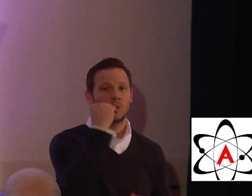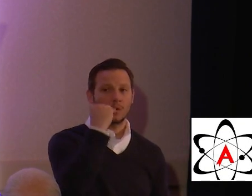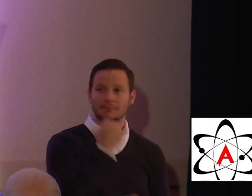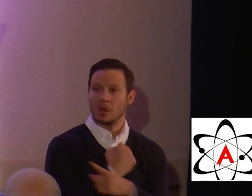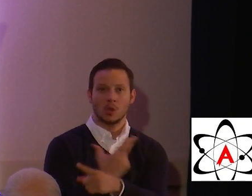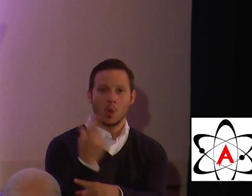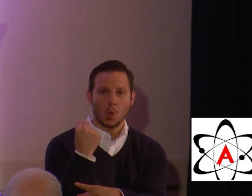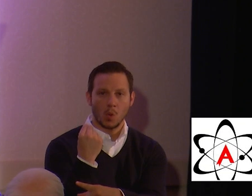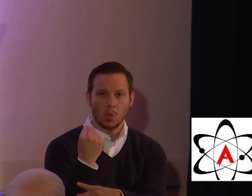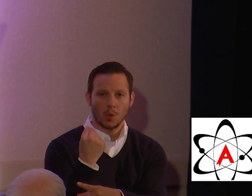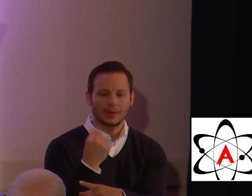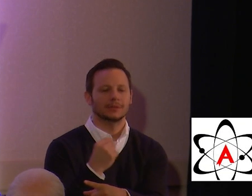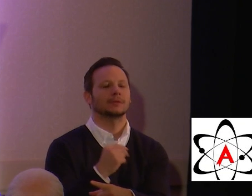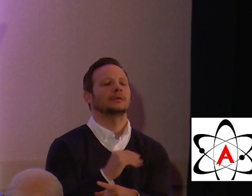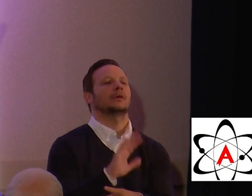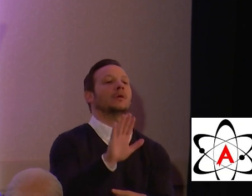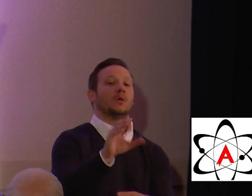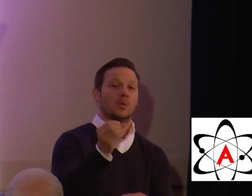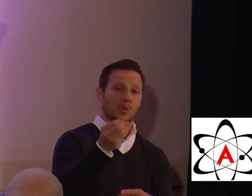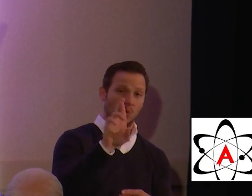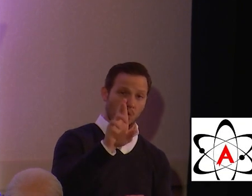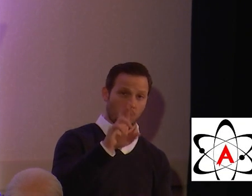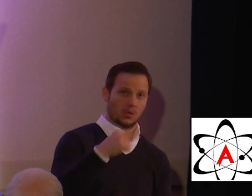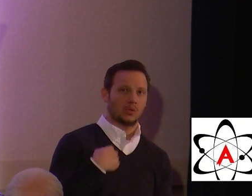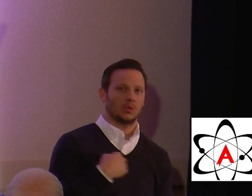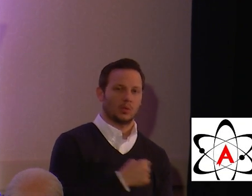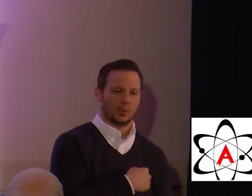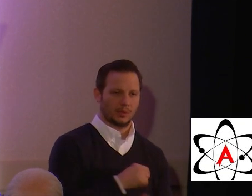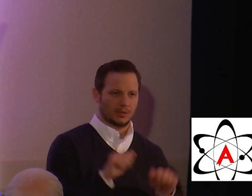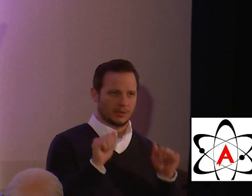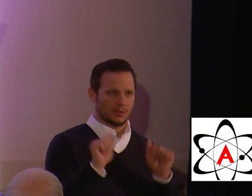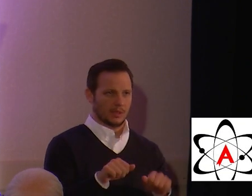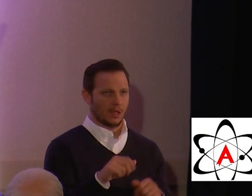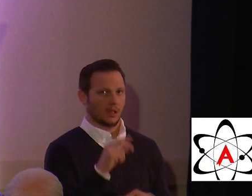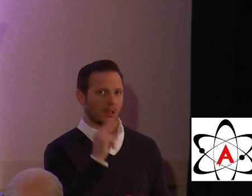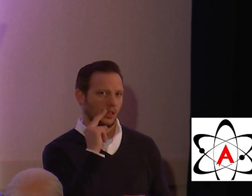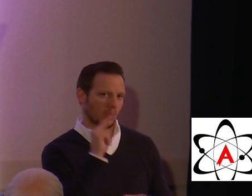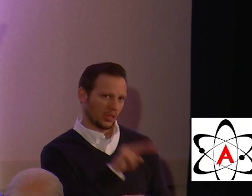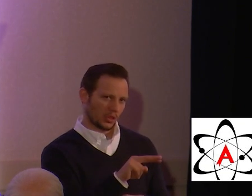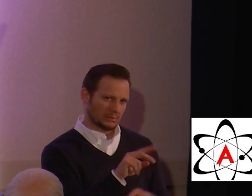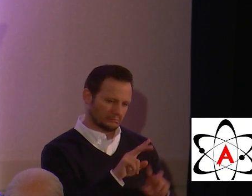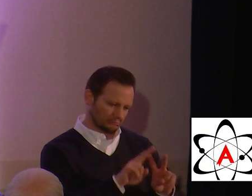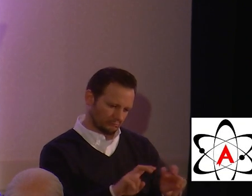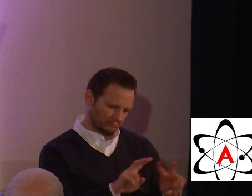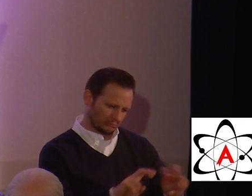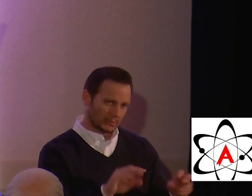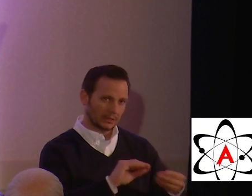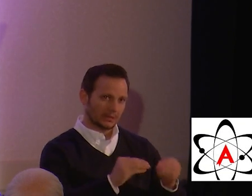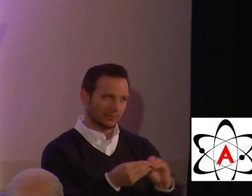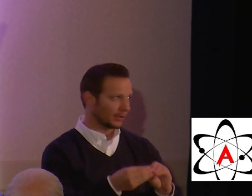Or we can take a moment to look at the numbers one level deeper.